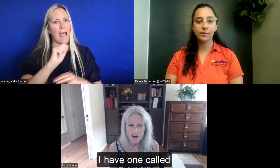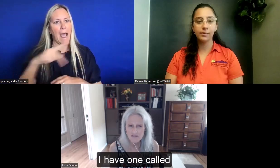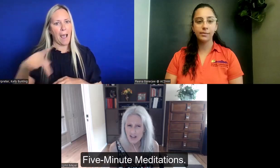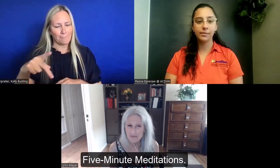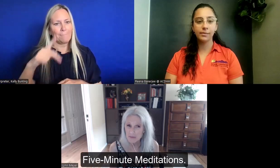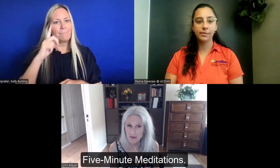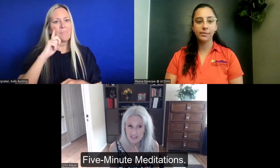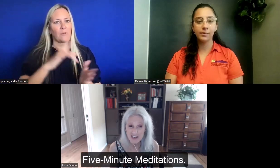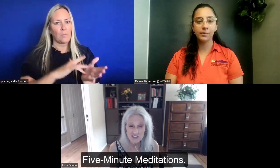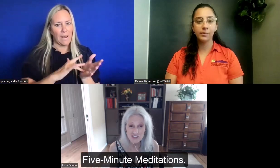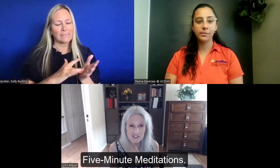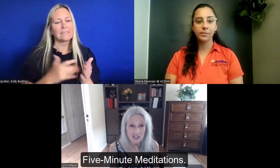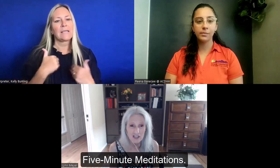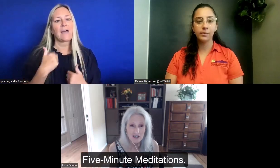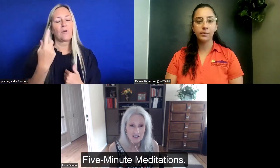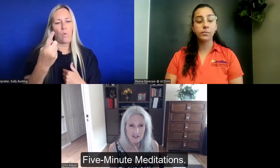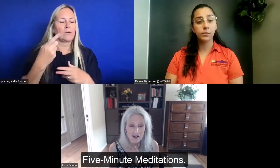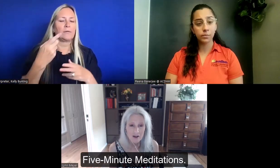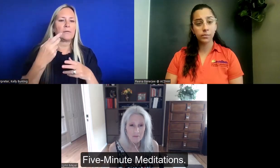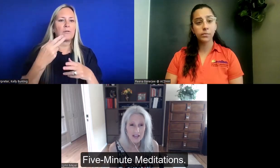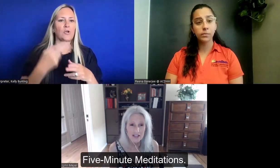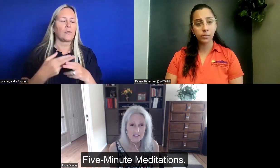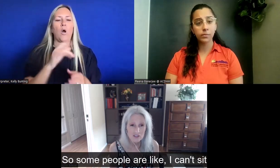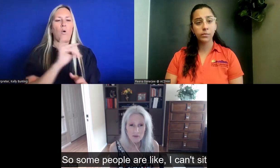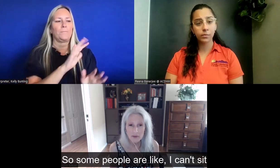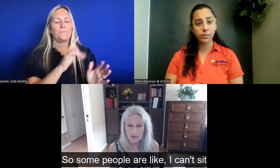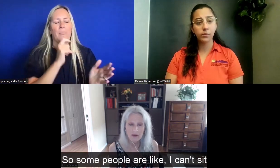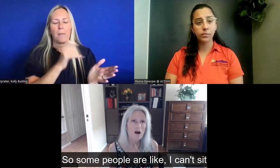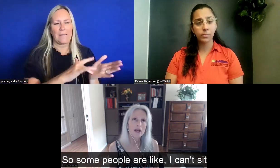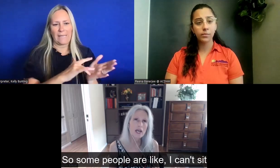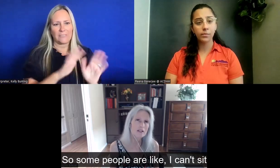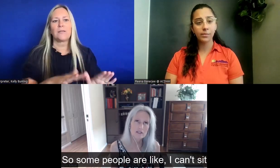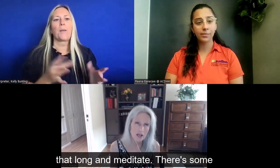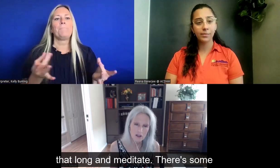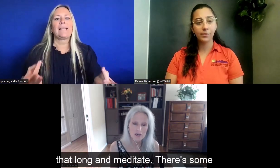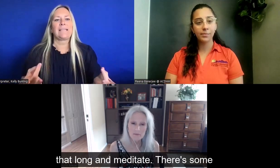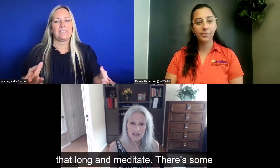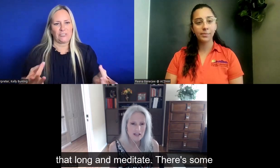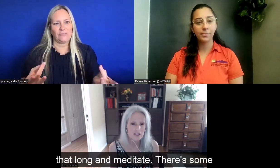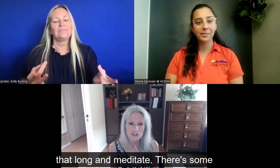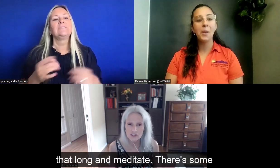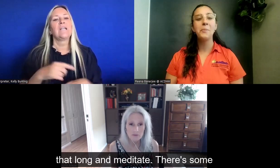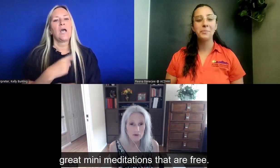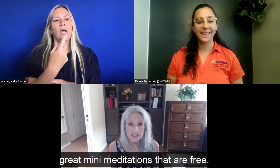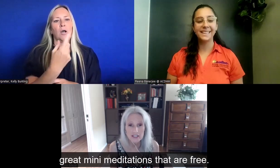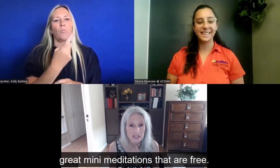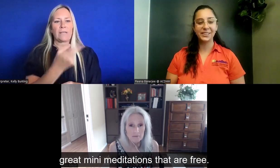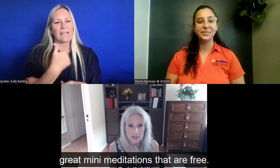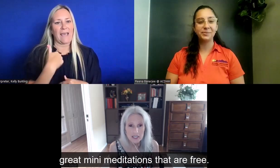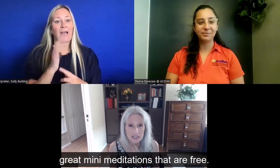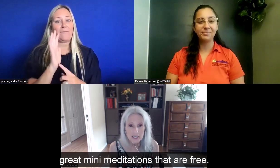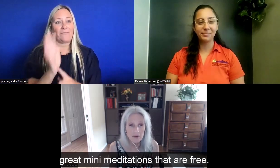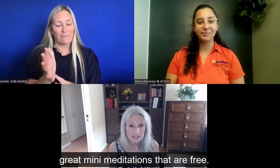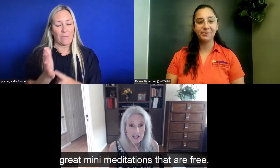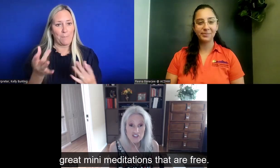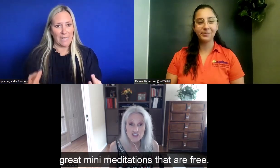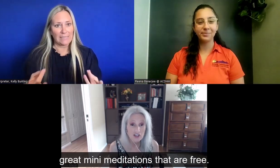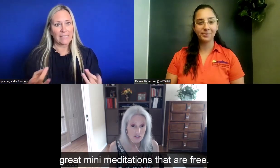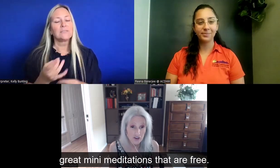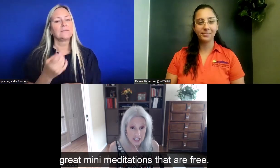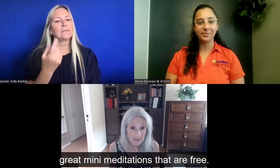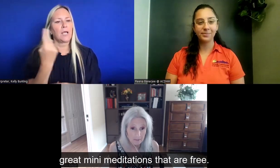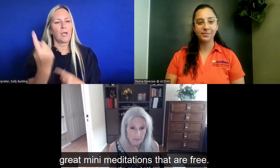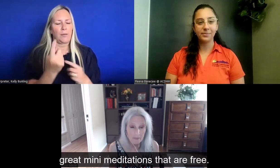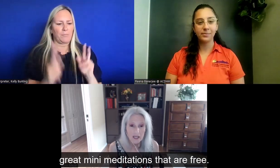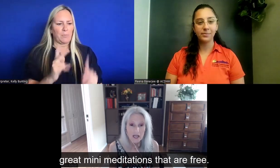have one called 5-minute meditations. And so some people are like, oh, I can't sit that long and meditate. There's some great mini meditations that